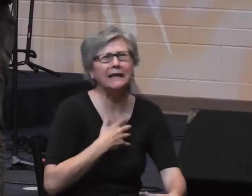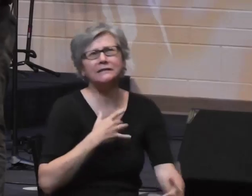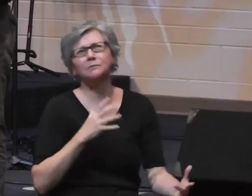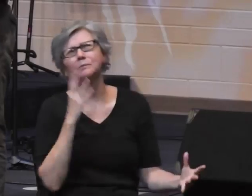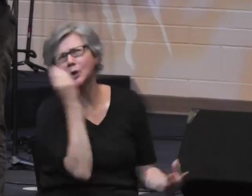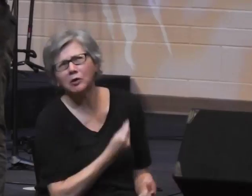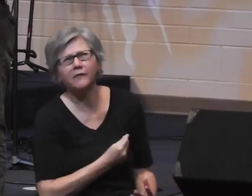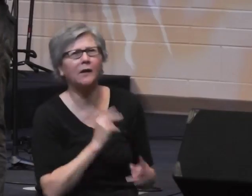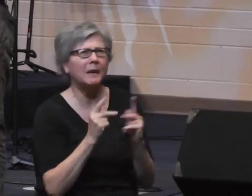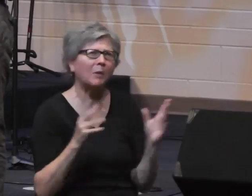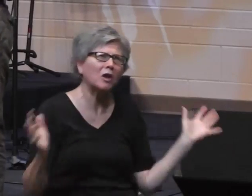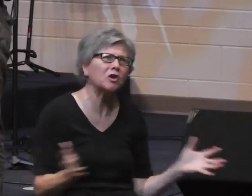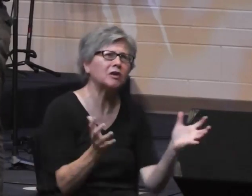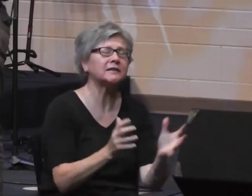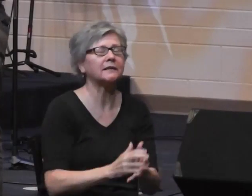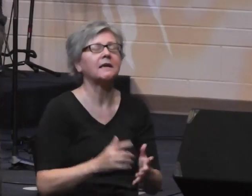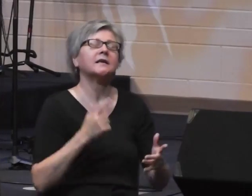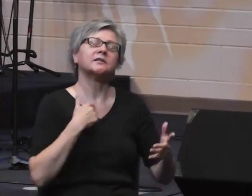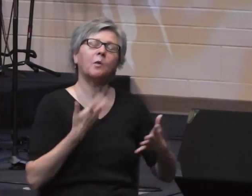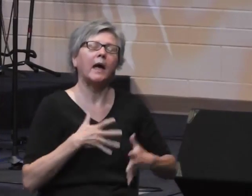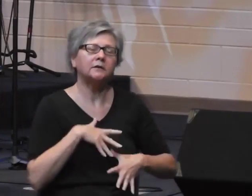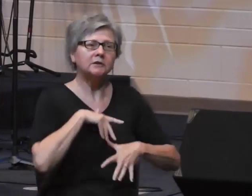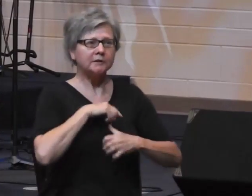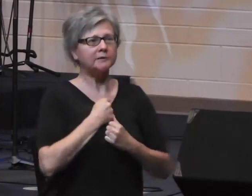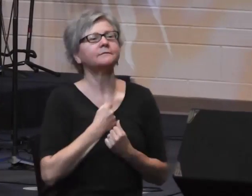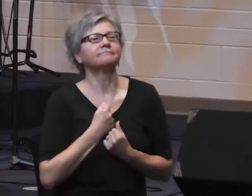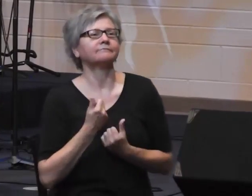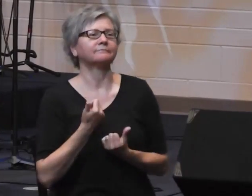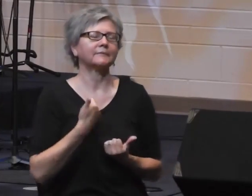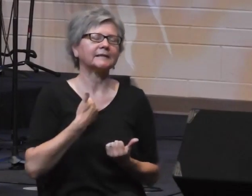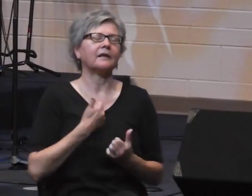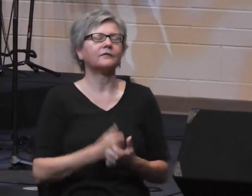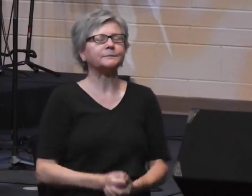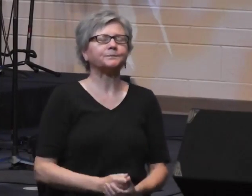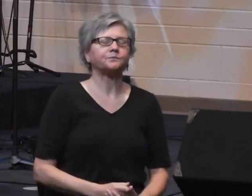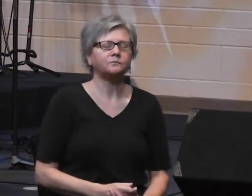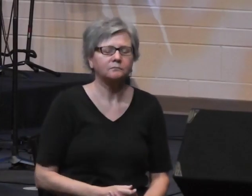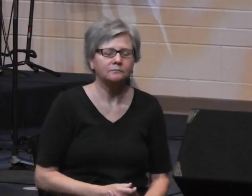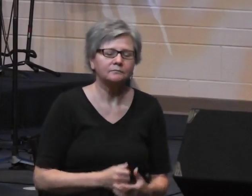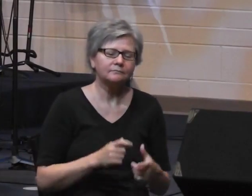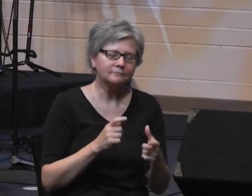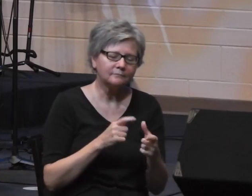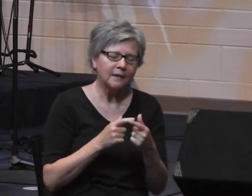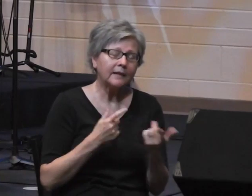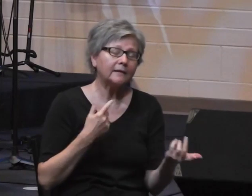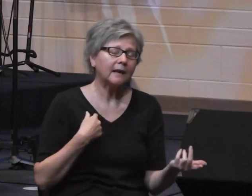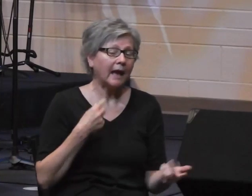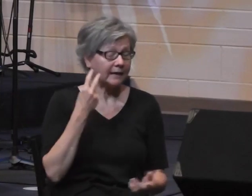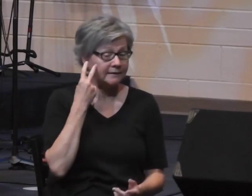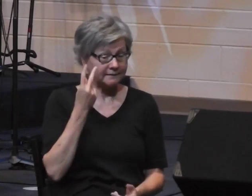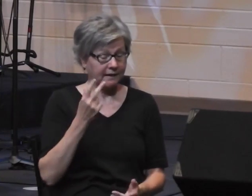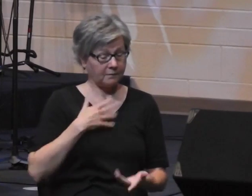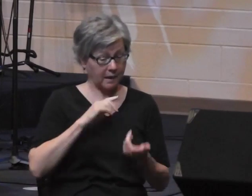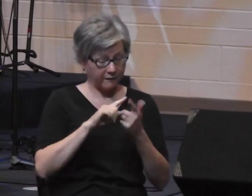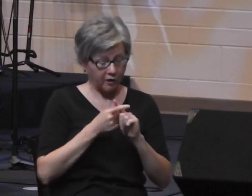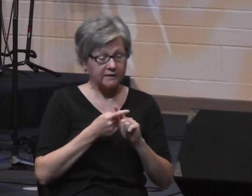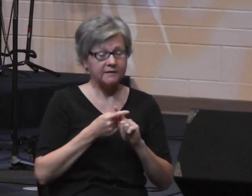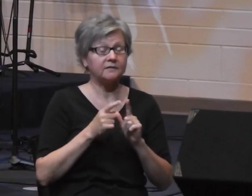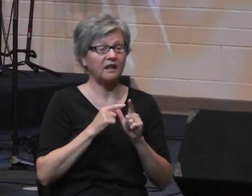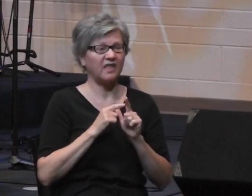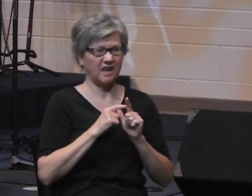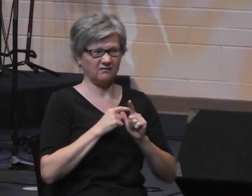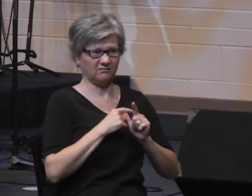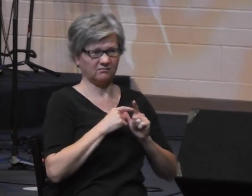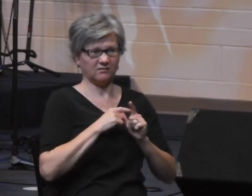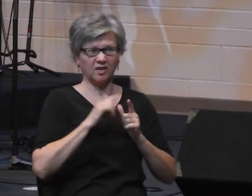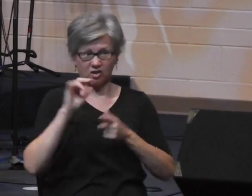finish line. I compose myself. I find the rest of the crew, and we start to wait for